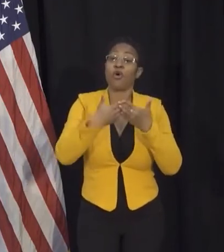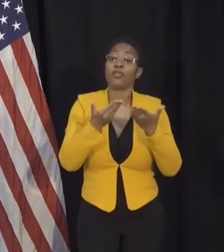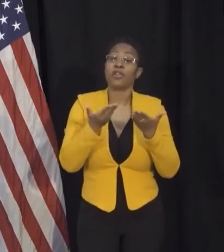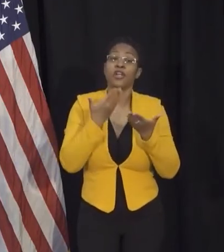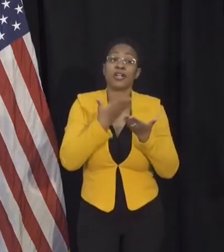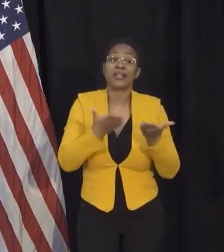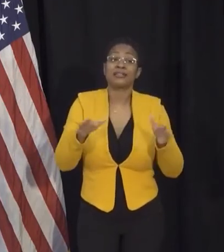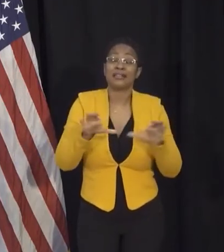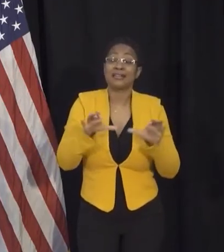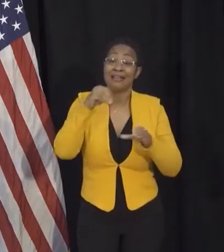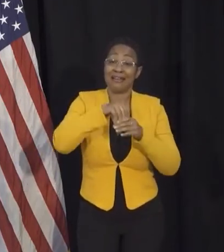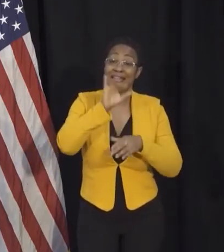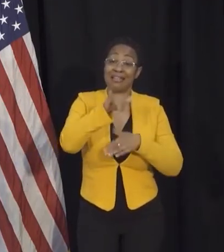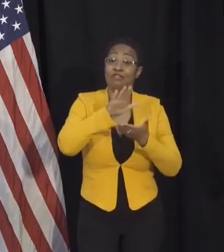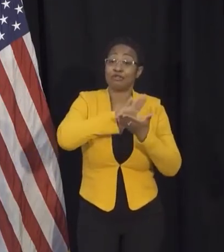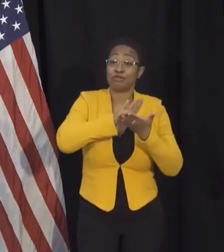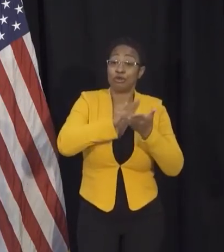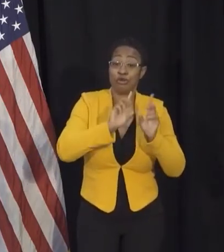that school district.